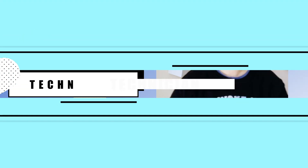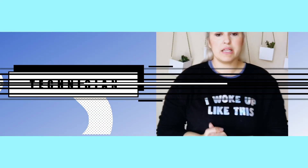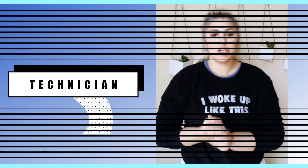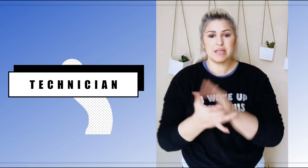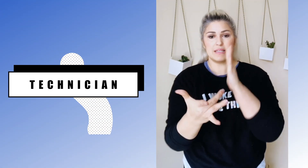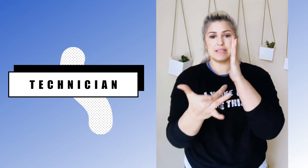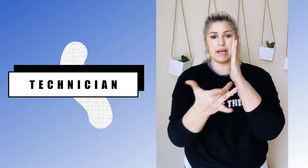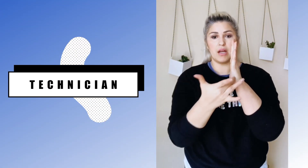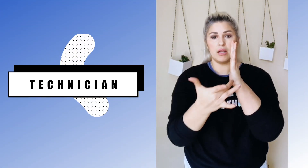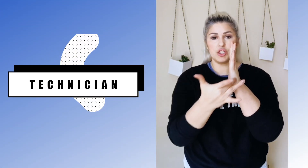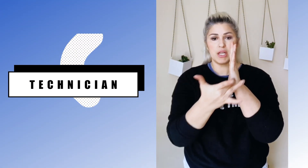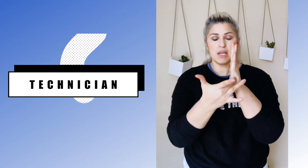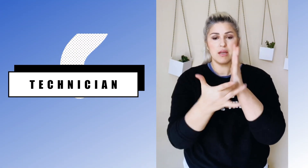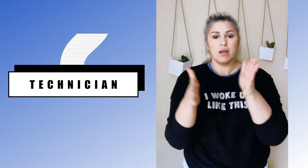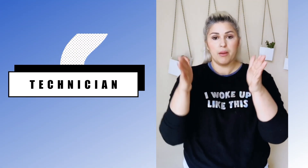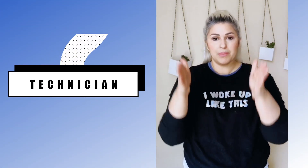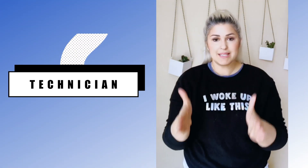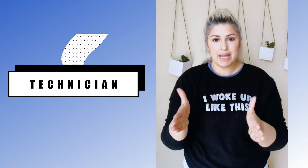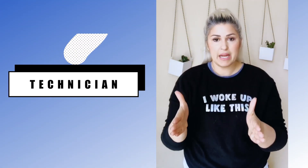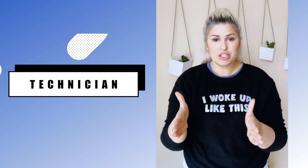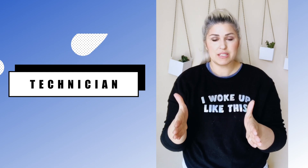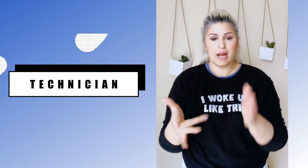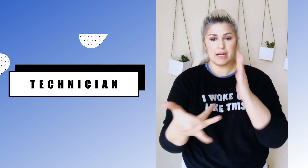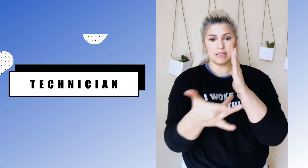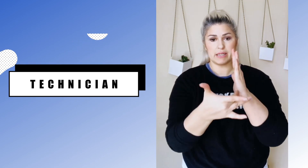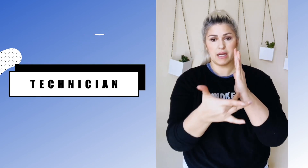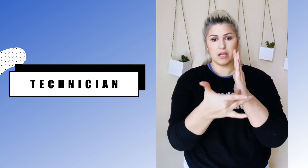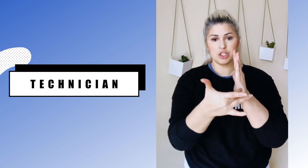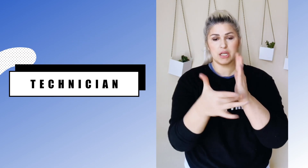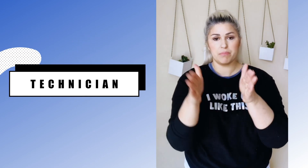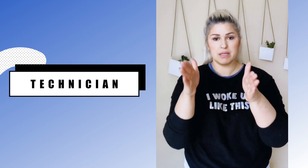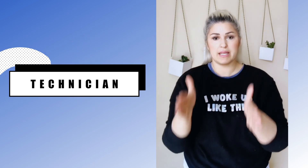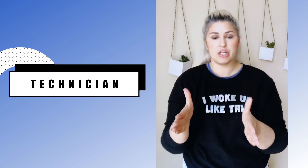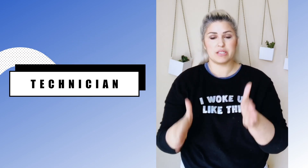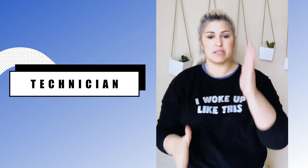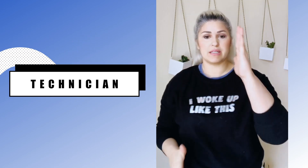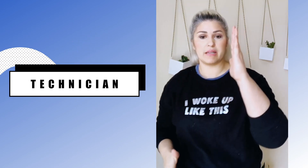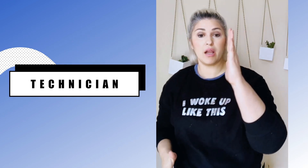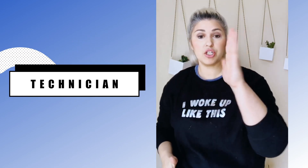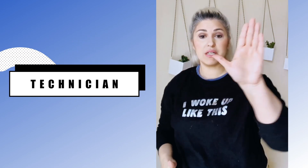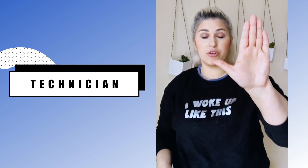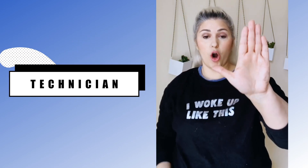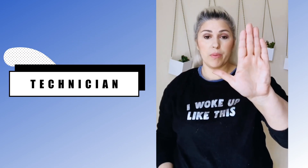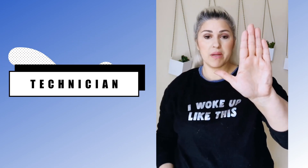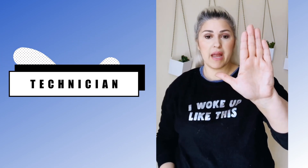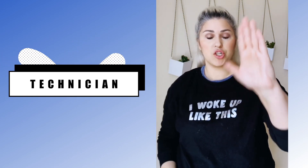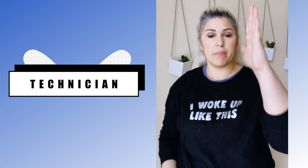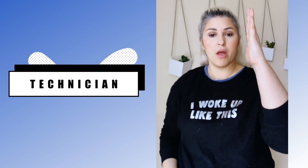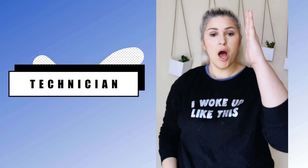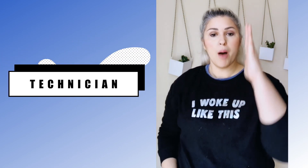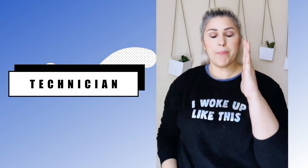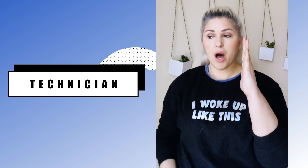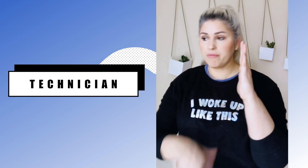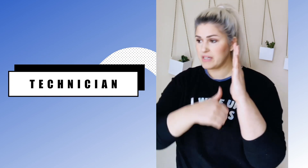Technician. Technician is technology plus the agent sign. Technology plus the agent sign. So technology is your open B hand